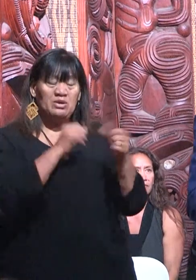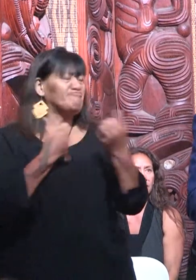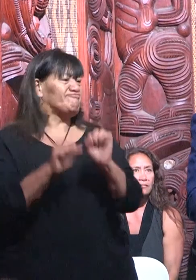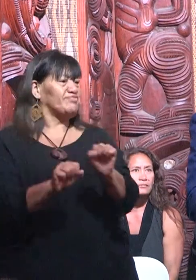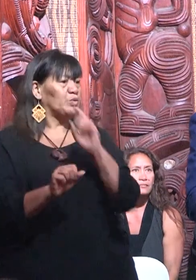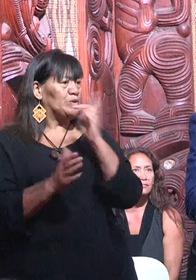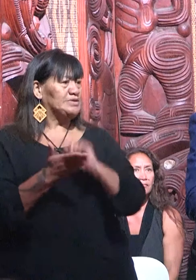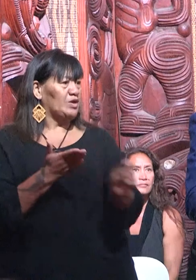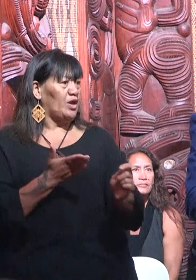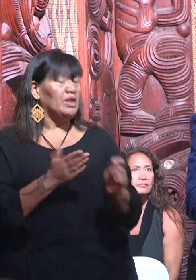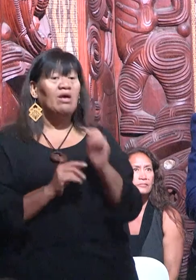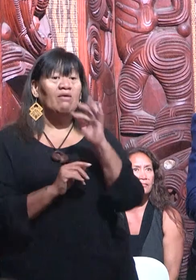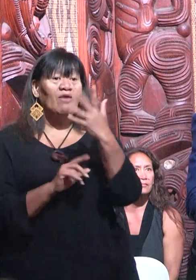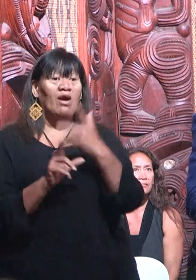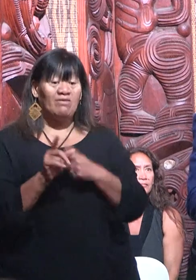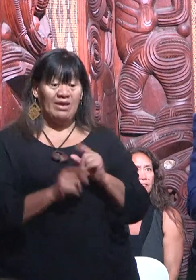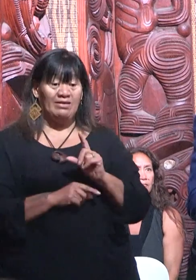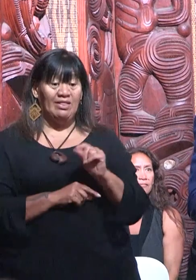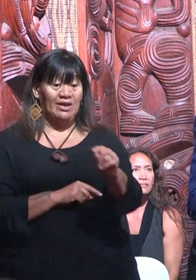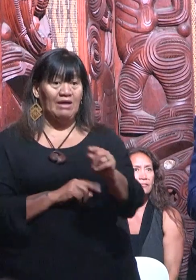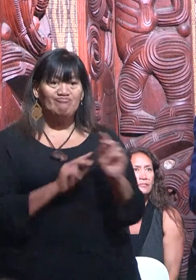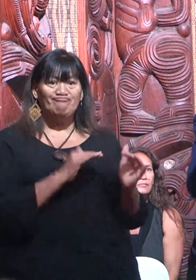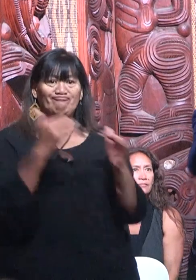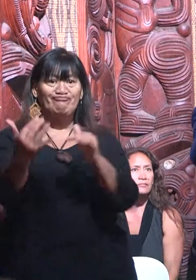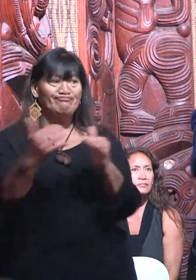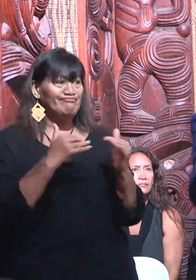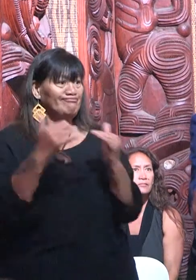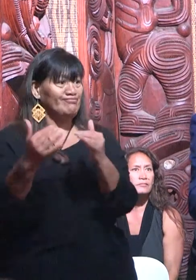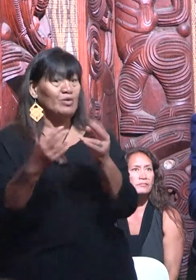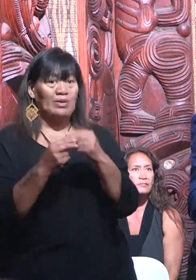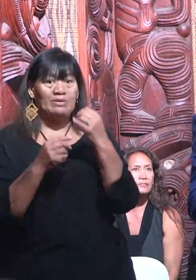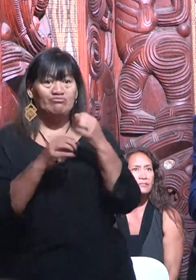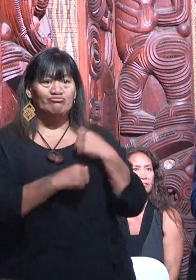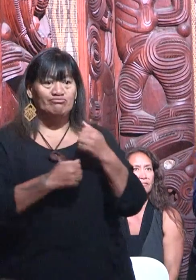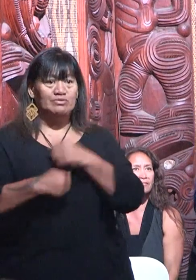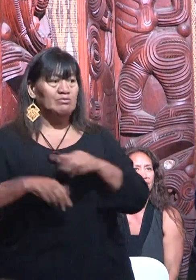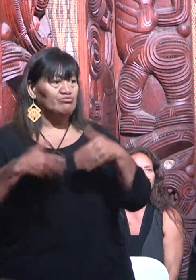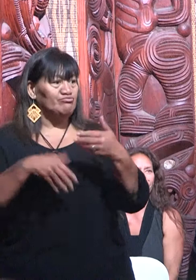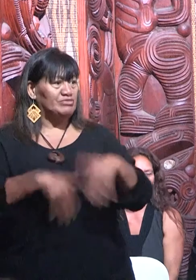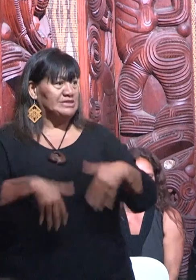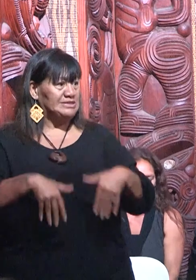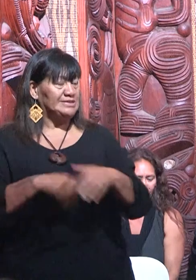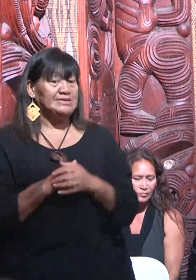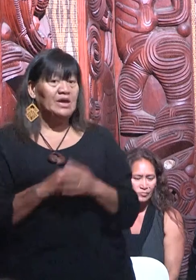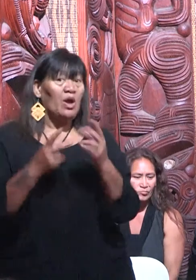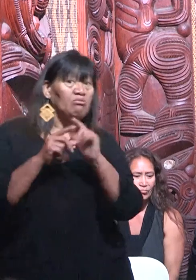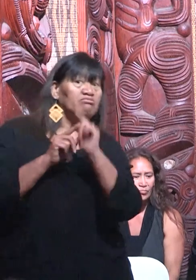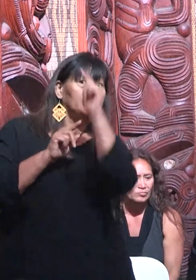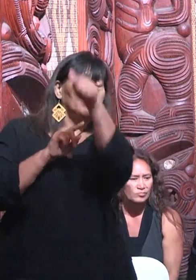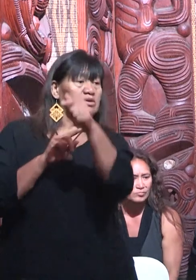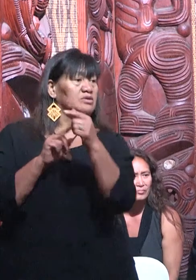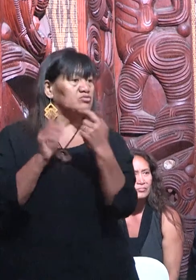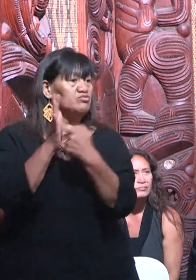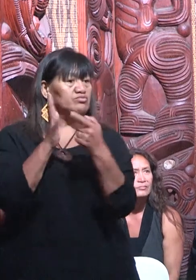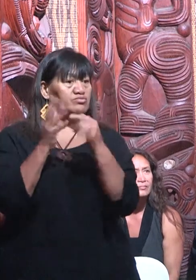later, he made war on the British, starting across the waters at Kororareka, along with Honeheke and others.